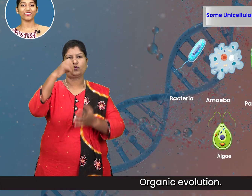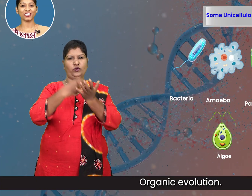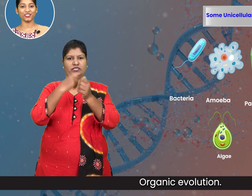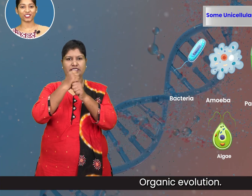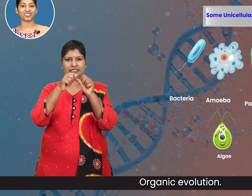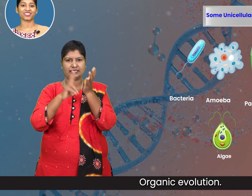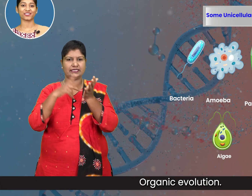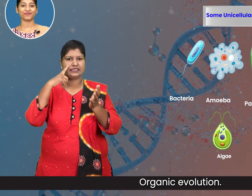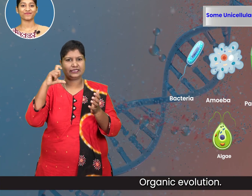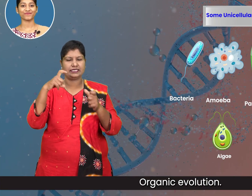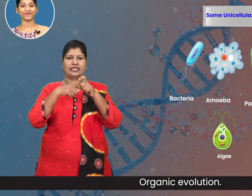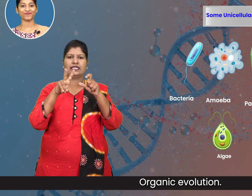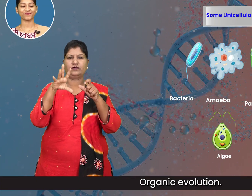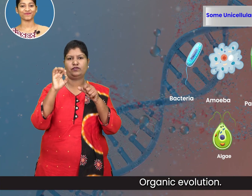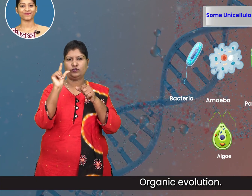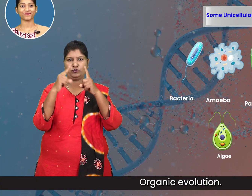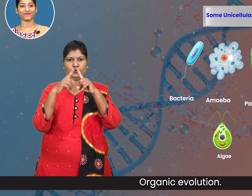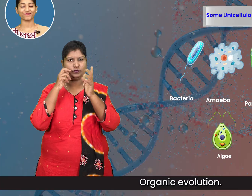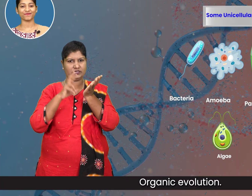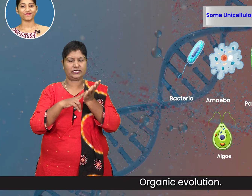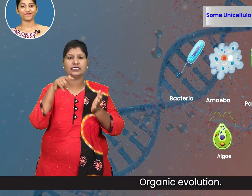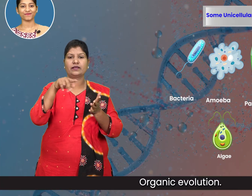Organic evolution.